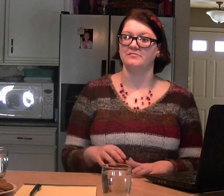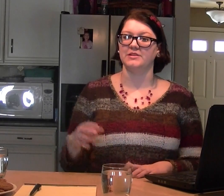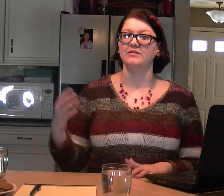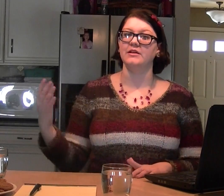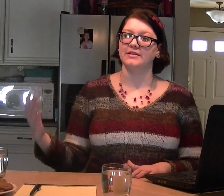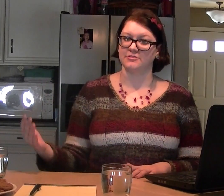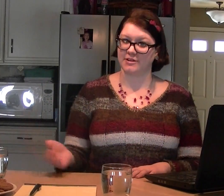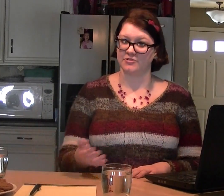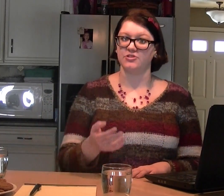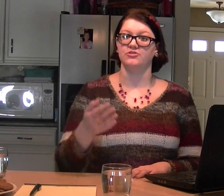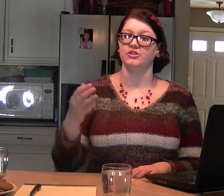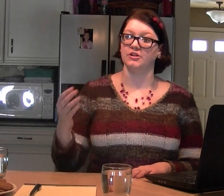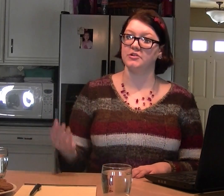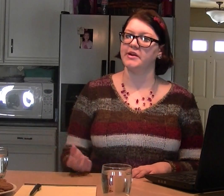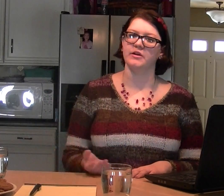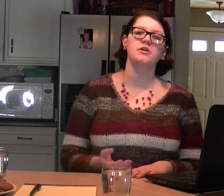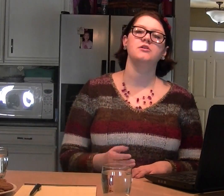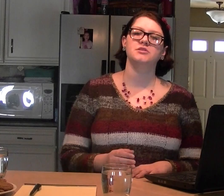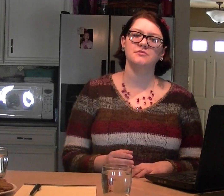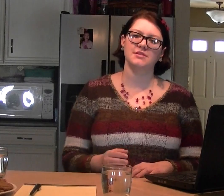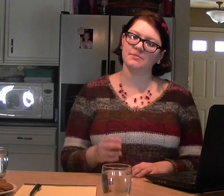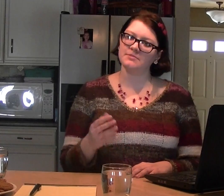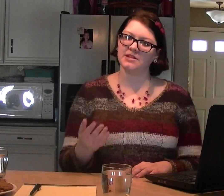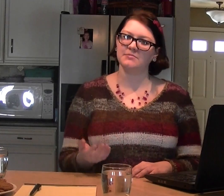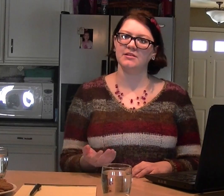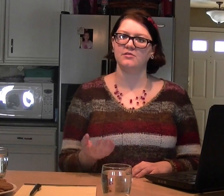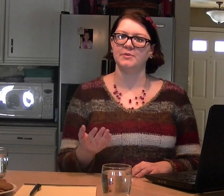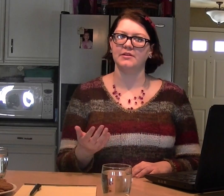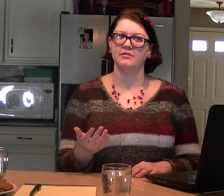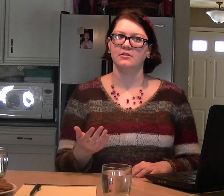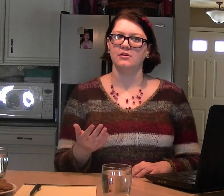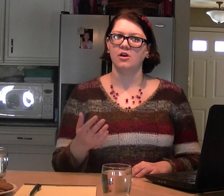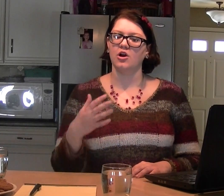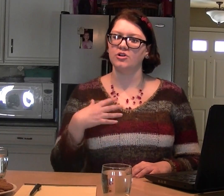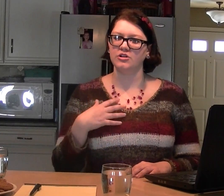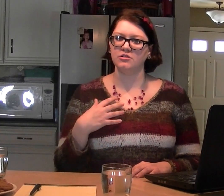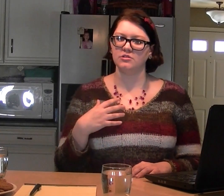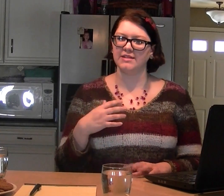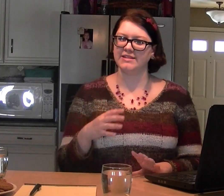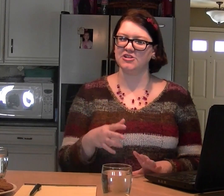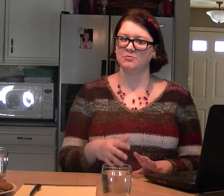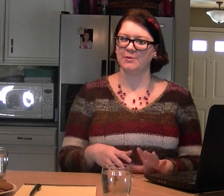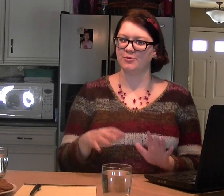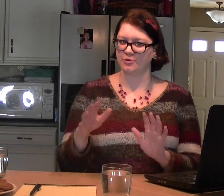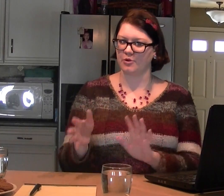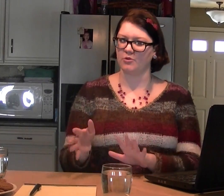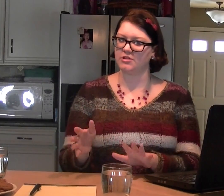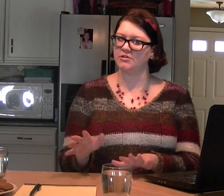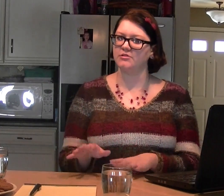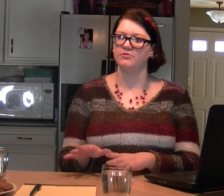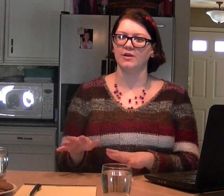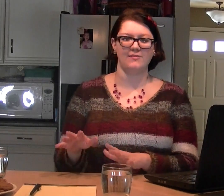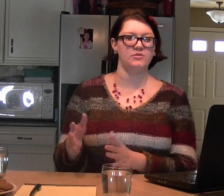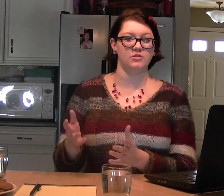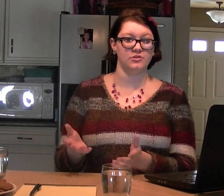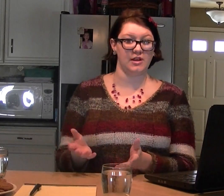been integrating their children in earlier, so sometimes it can be a little bit harder to teach people who are older, who haven't learned how